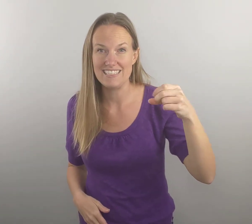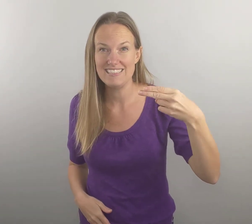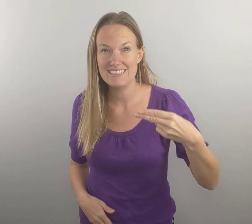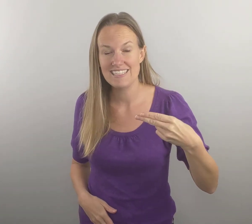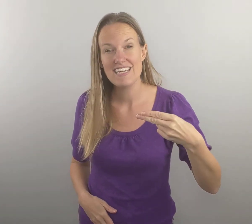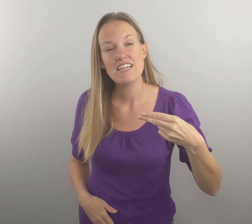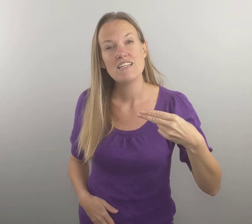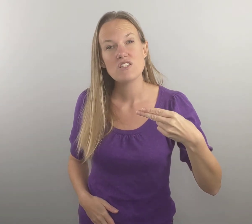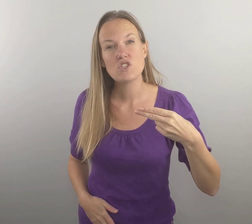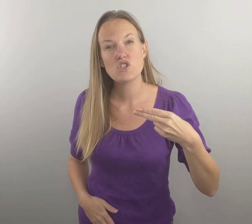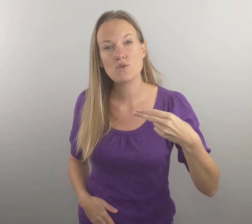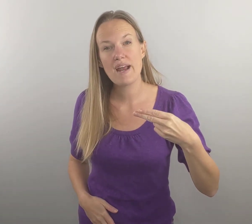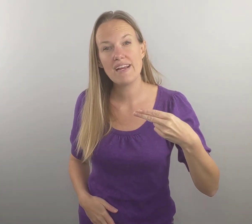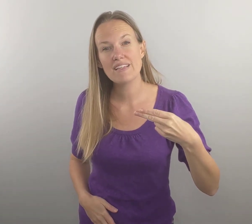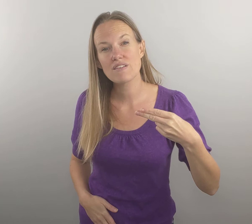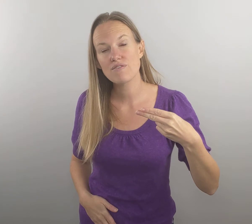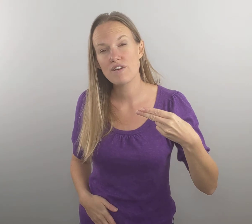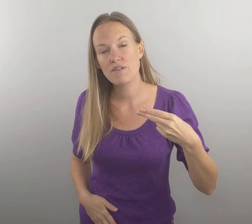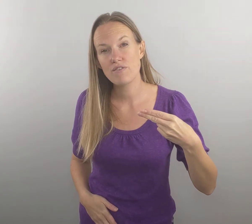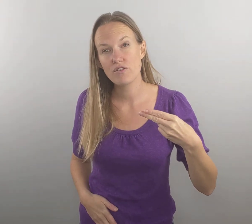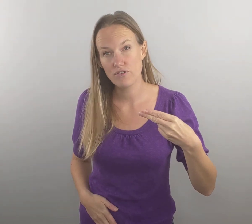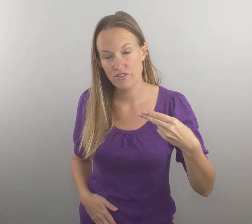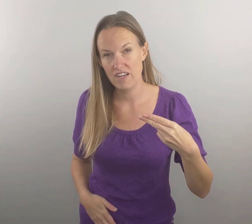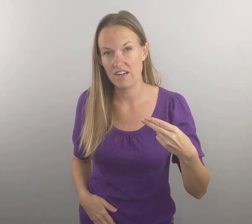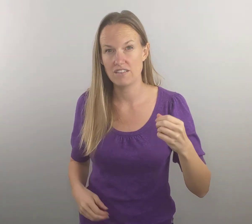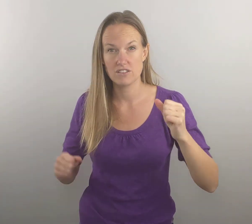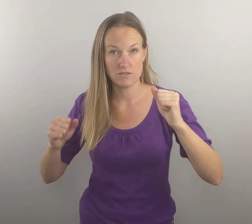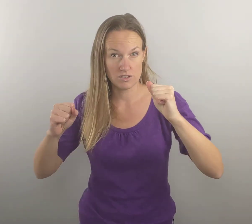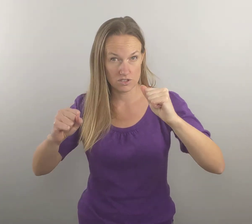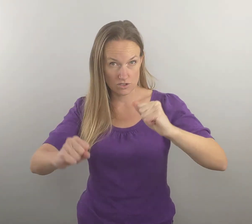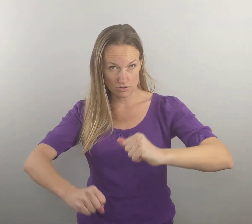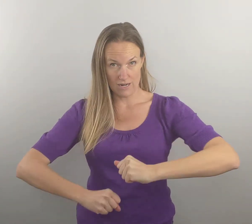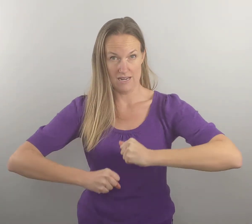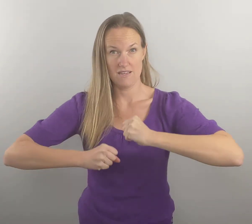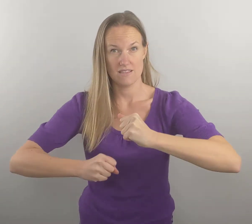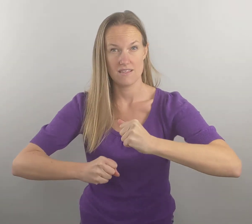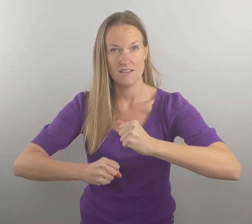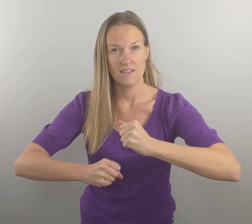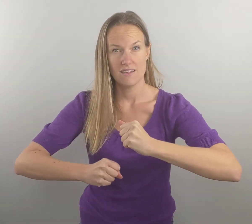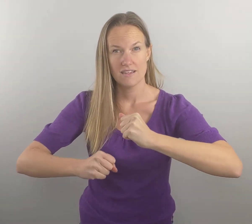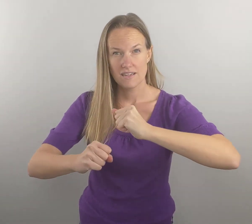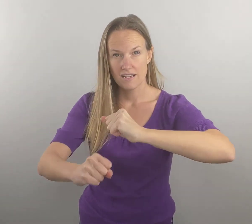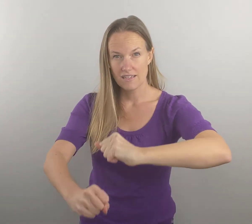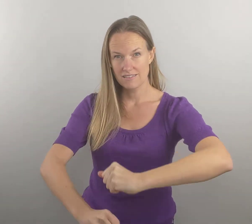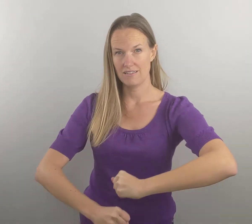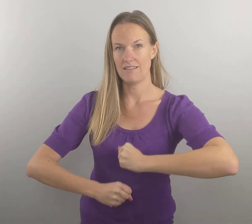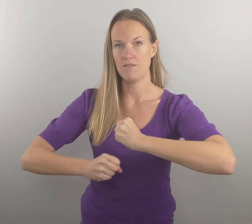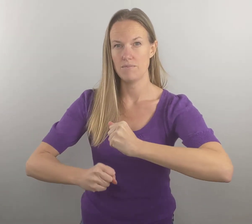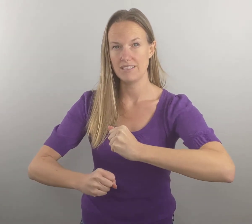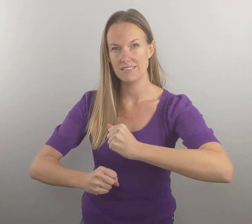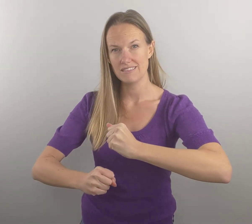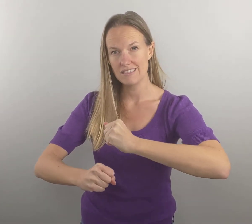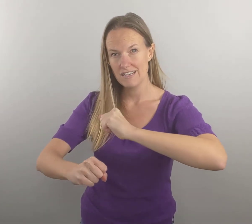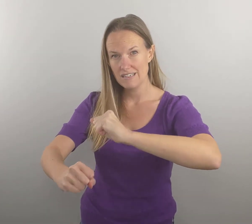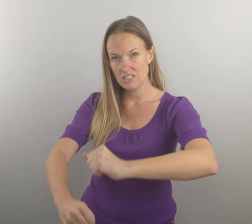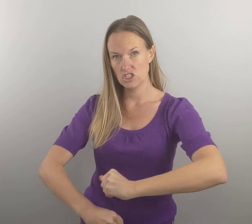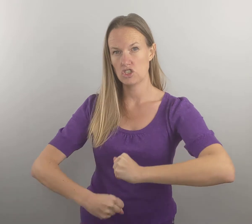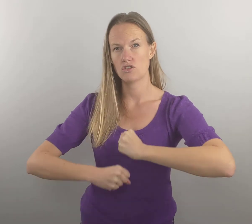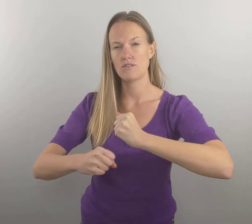ashes, strength for fear. So strength, okay? So you got the muscles there,